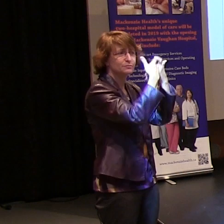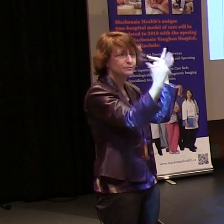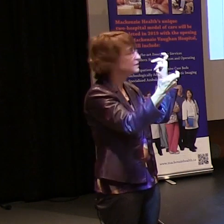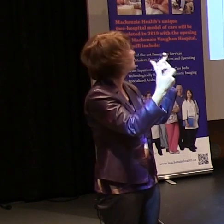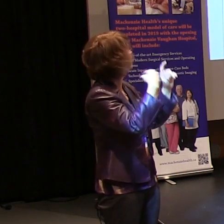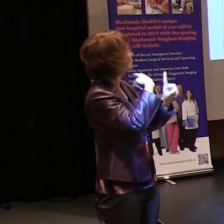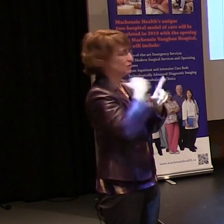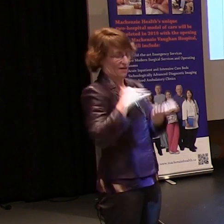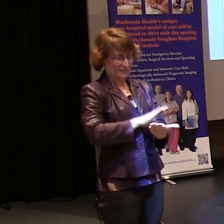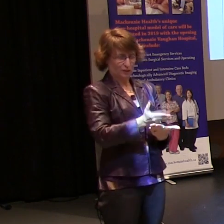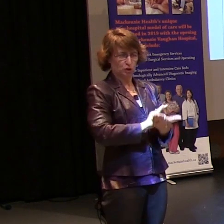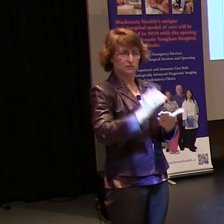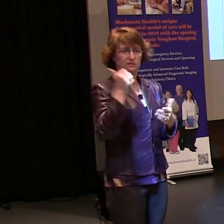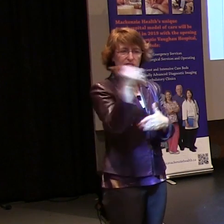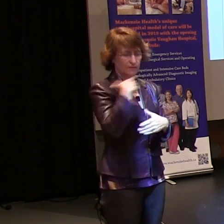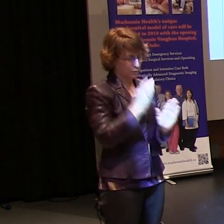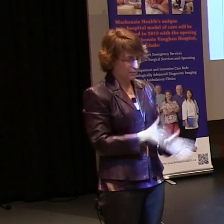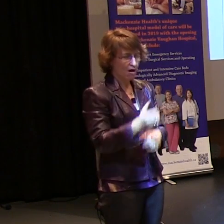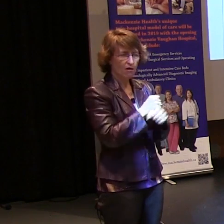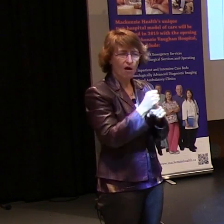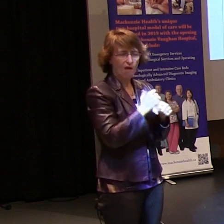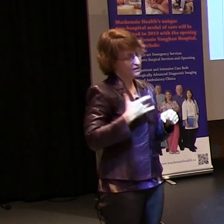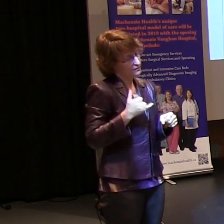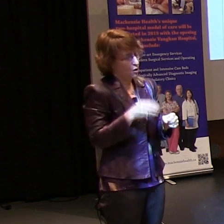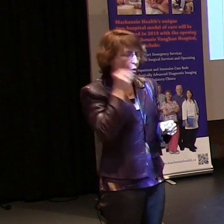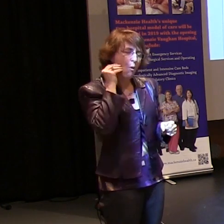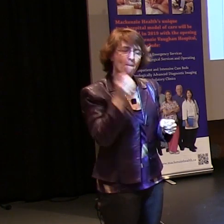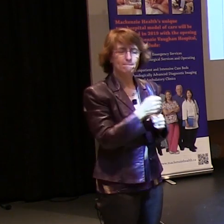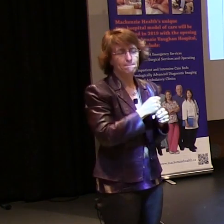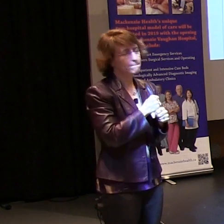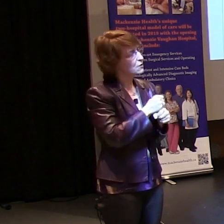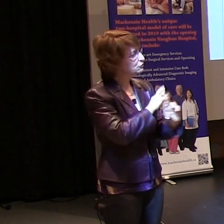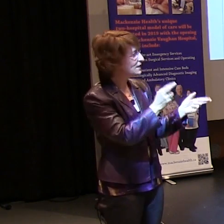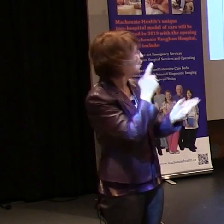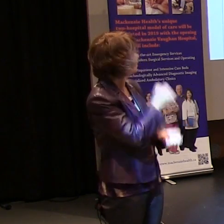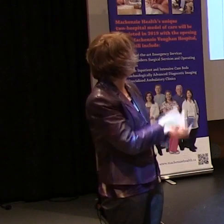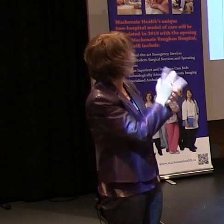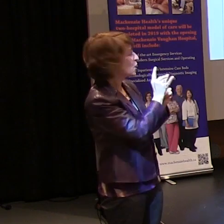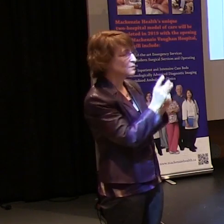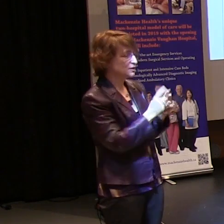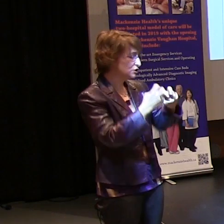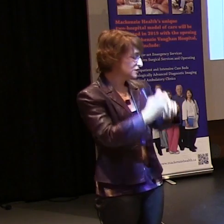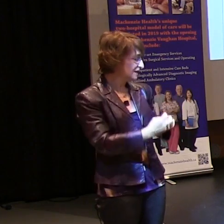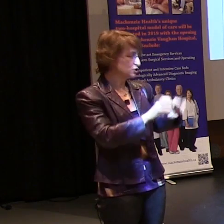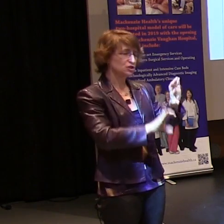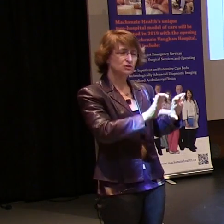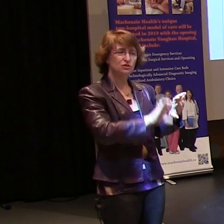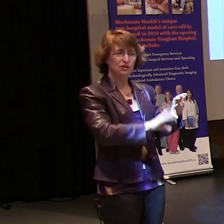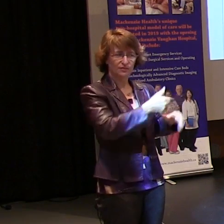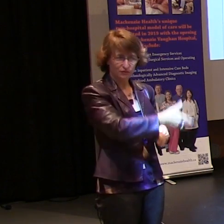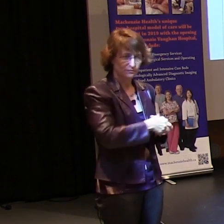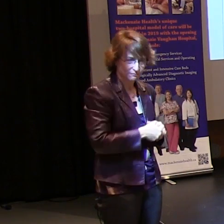have the kitchen that you can prepare your coffee, feel like home. Or you have your fireplace here that you can sit next to the